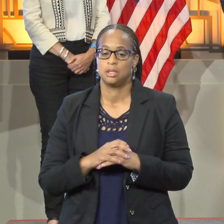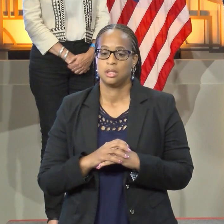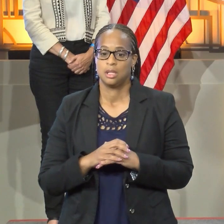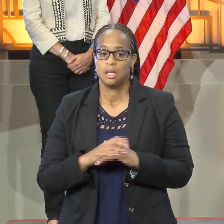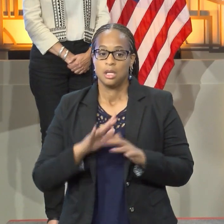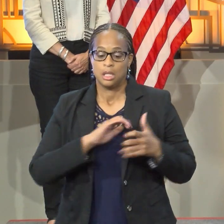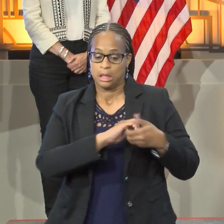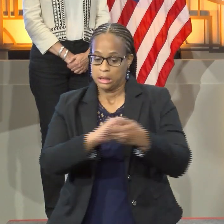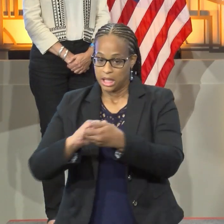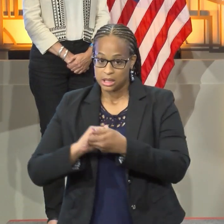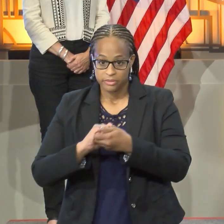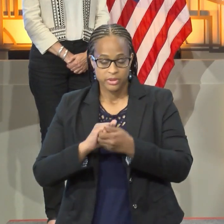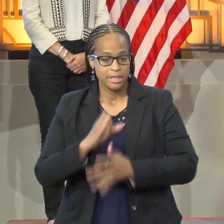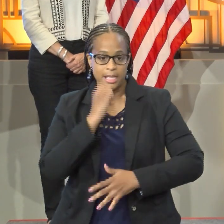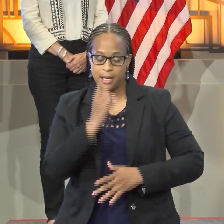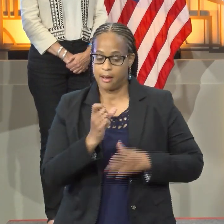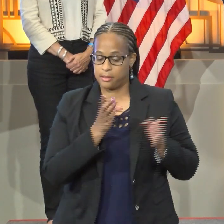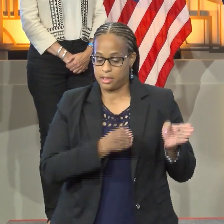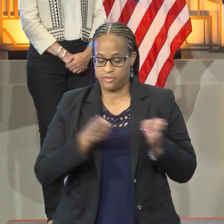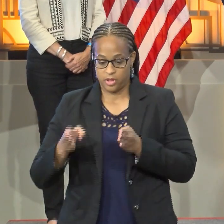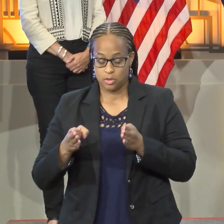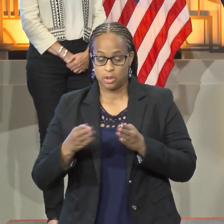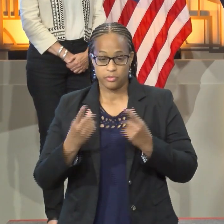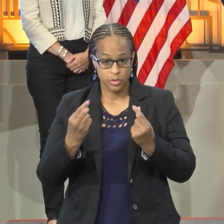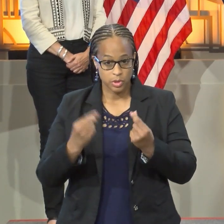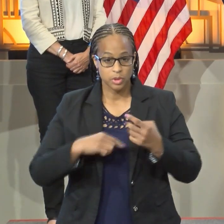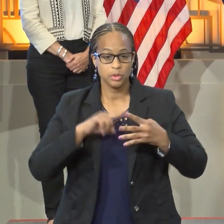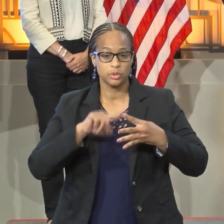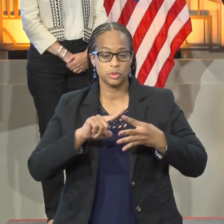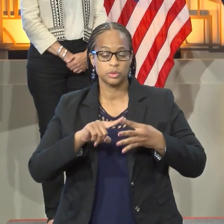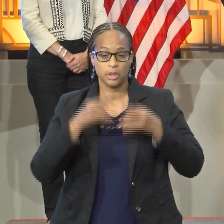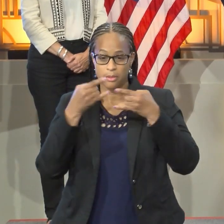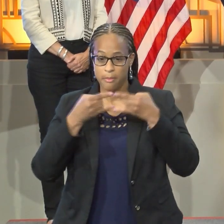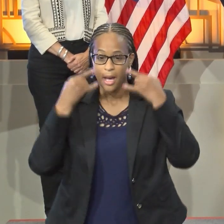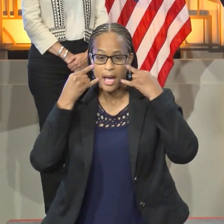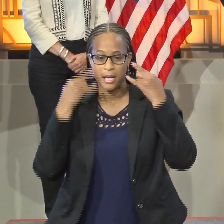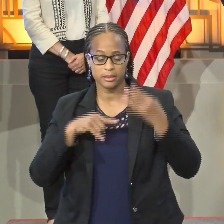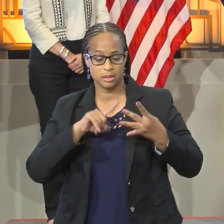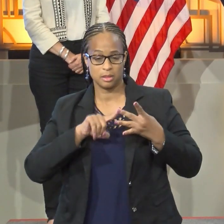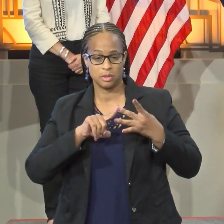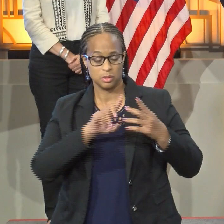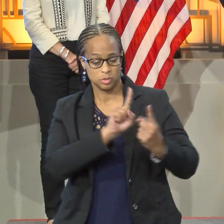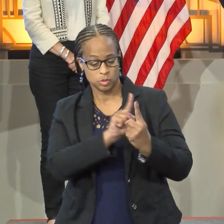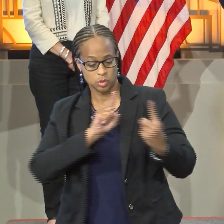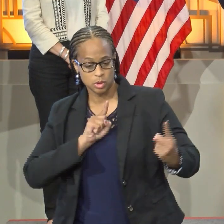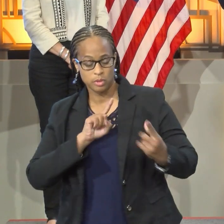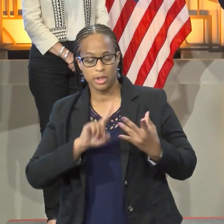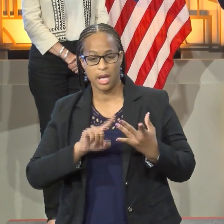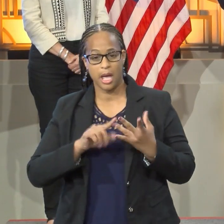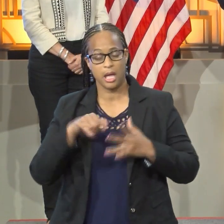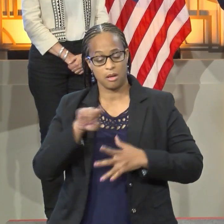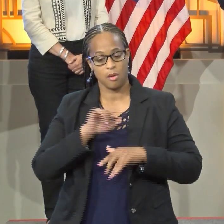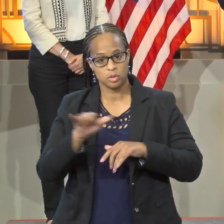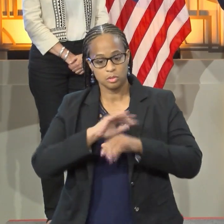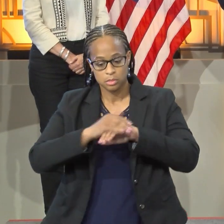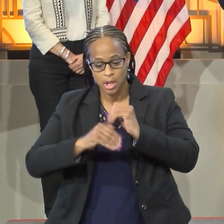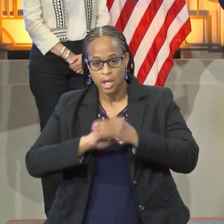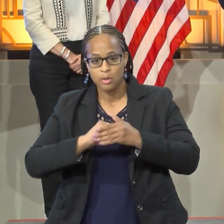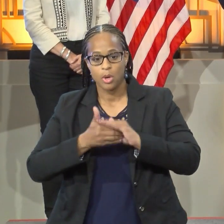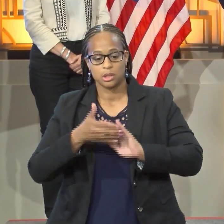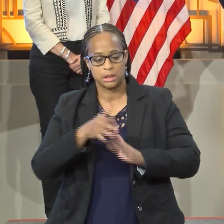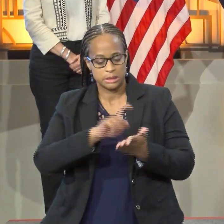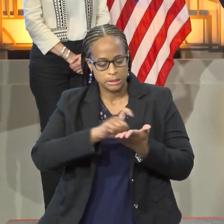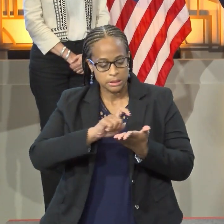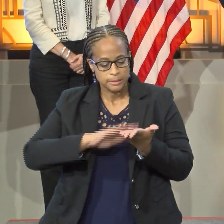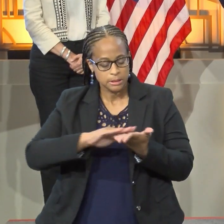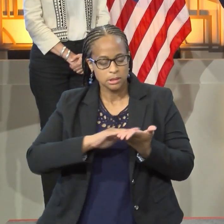collectively, not individually, put on our mask, social distance, practice proper hygiene, and take